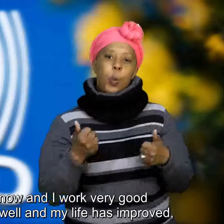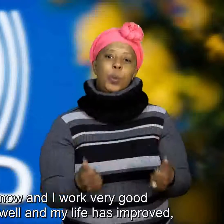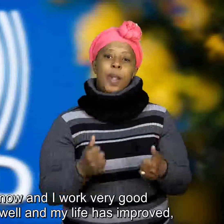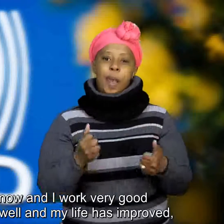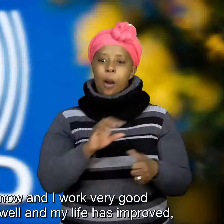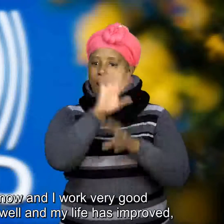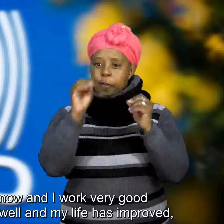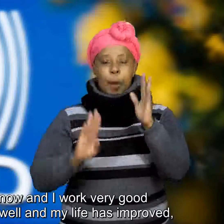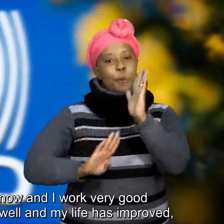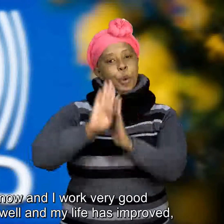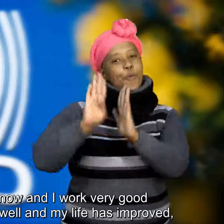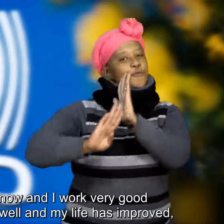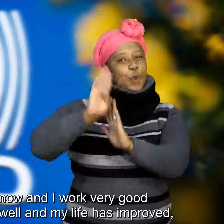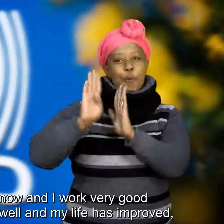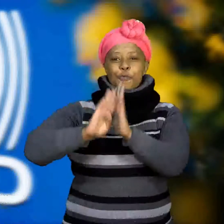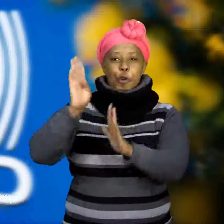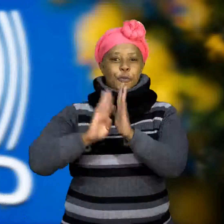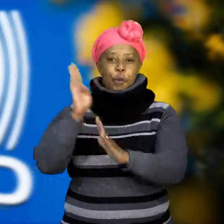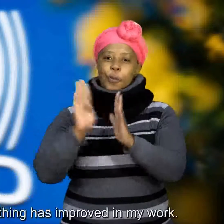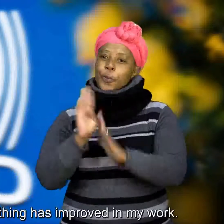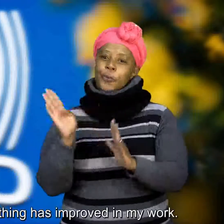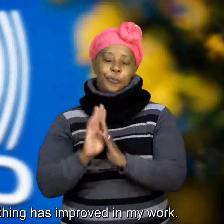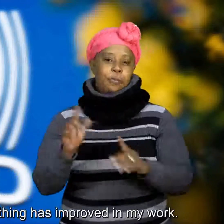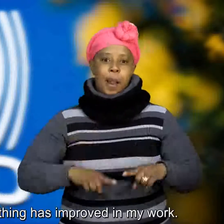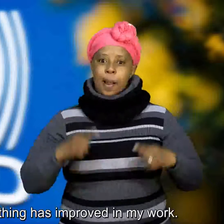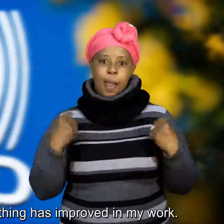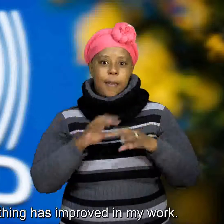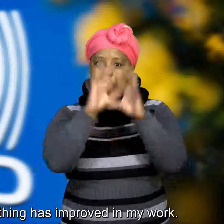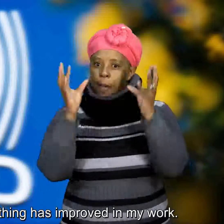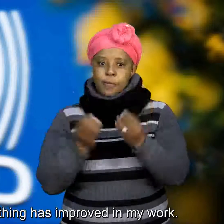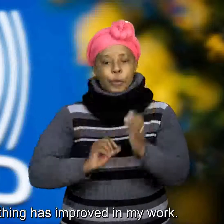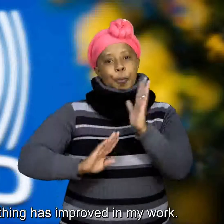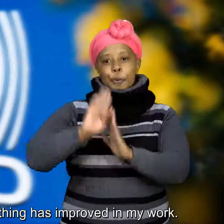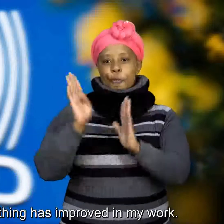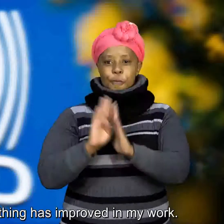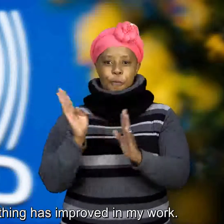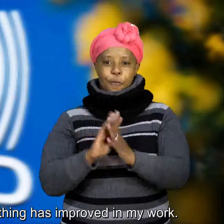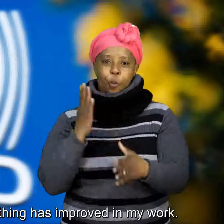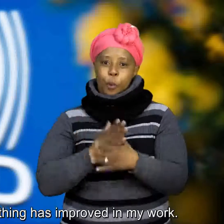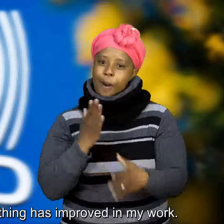my life has improved and everything has improved in my work